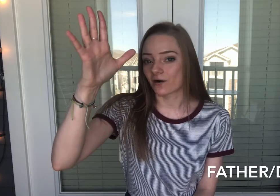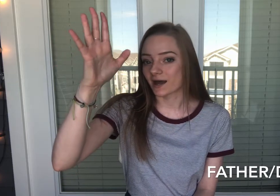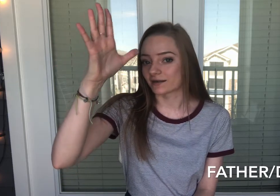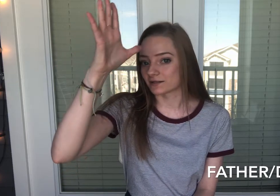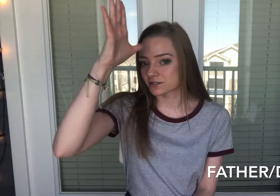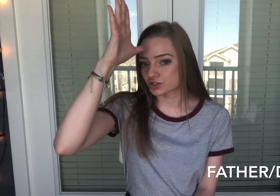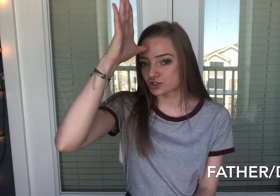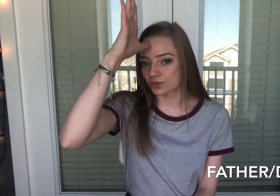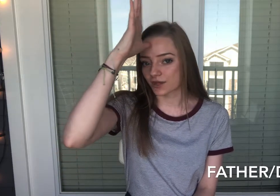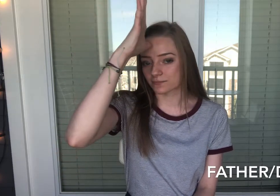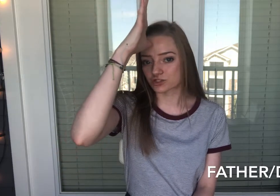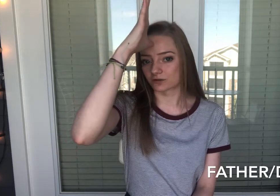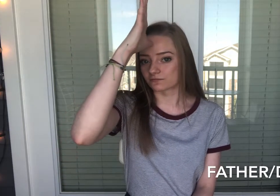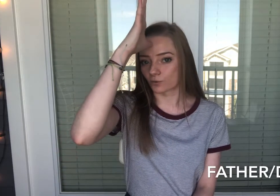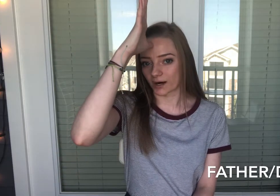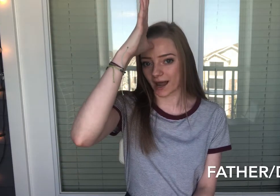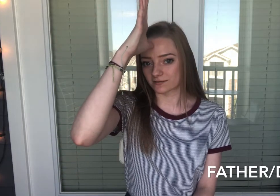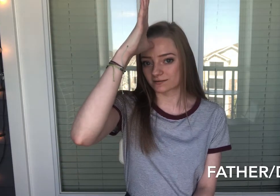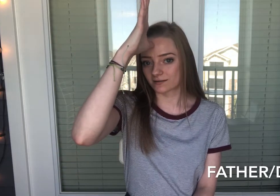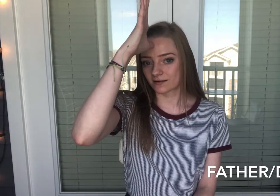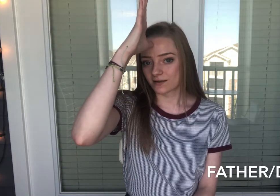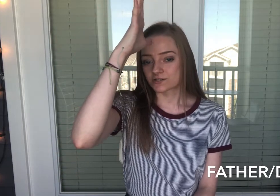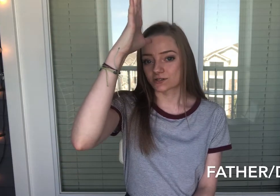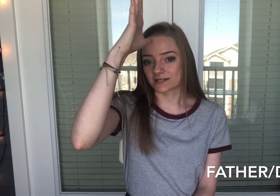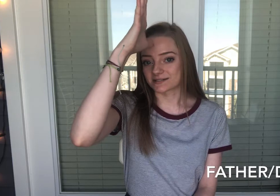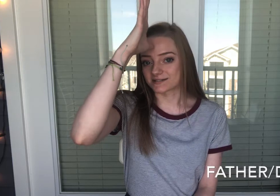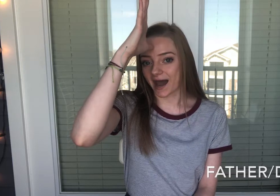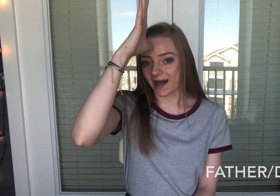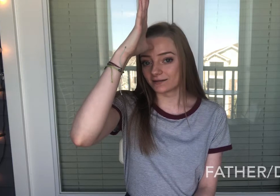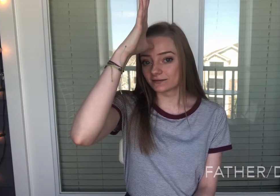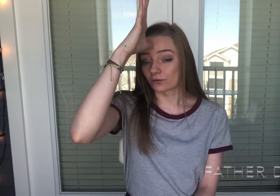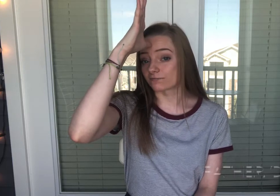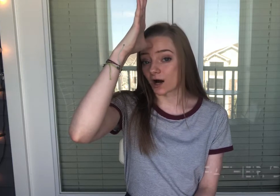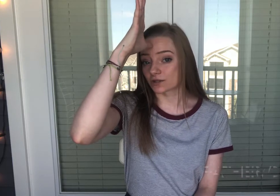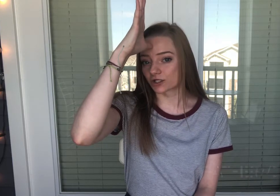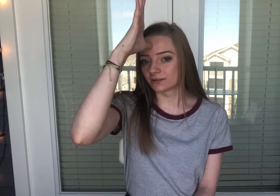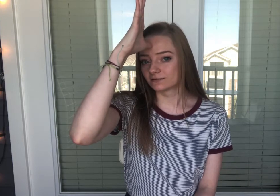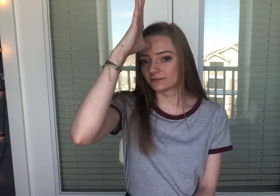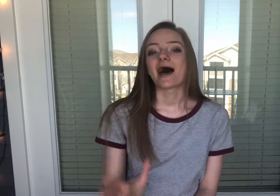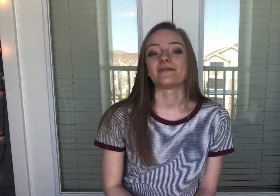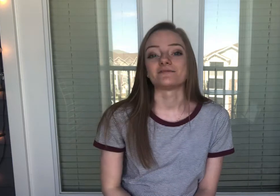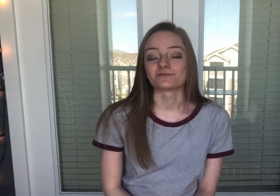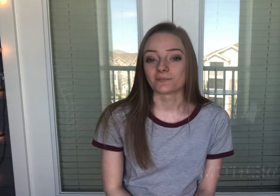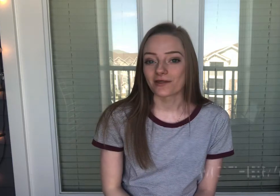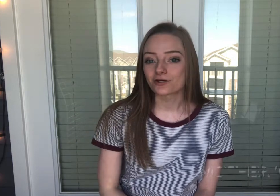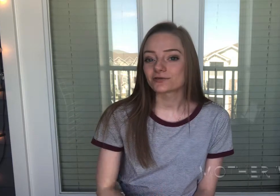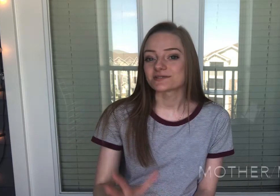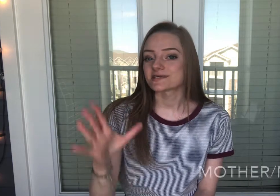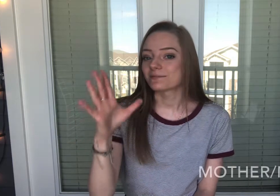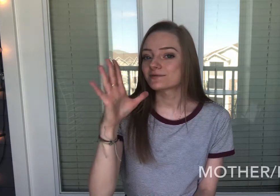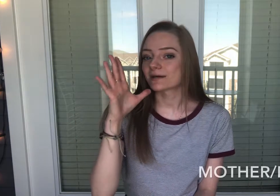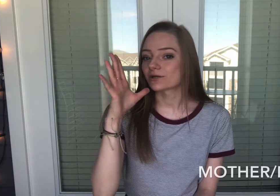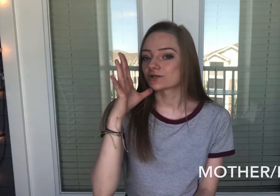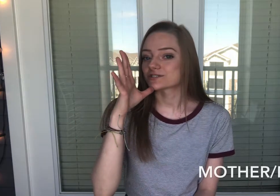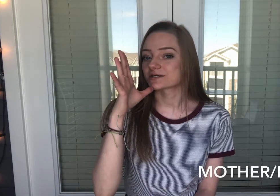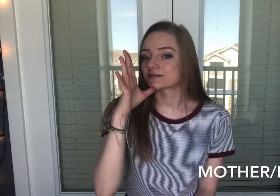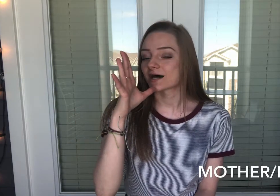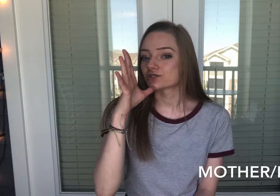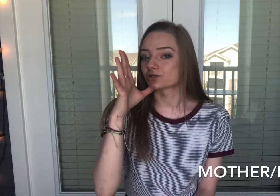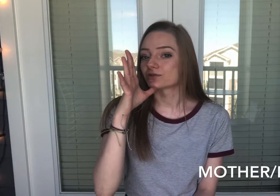and then touch your thumb to your forehead. So that's dad or father. And then for mother, the same thing, but you're just going to touch your thumb